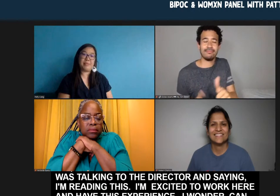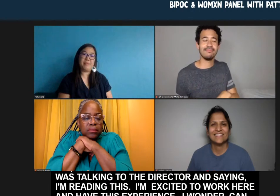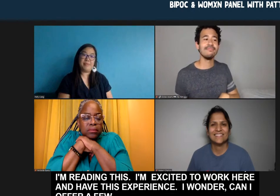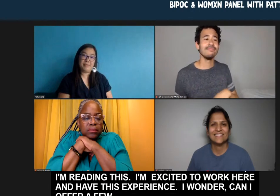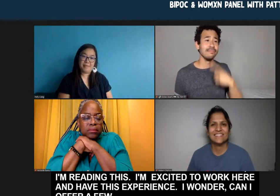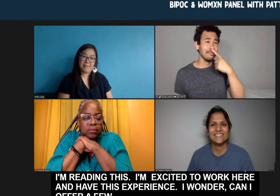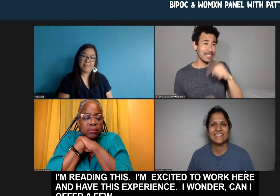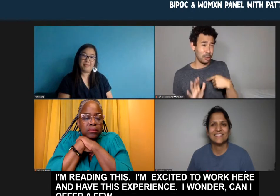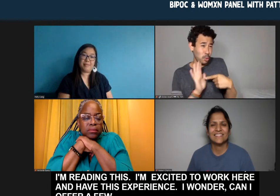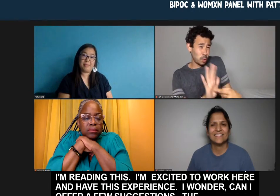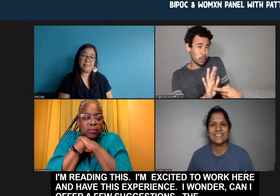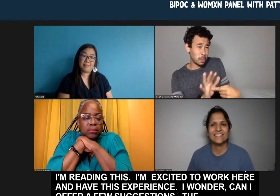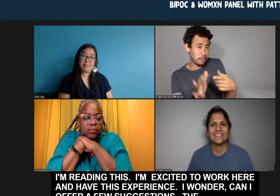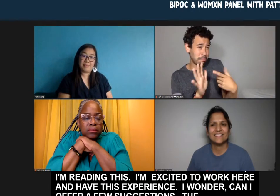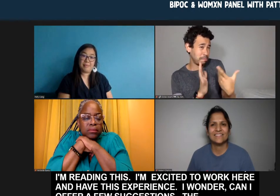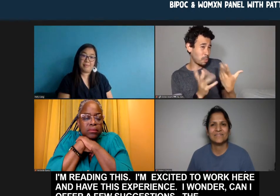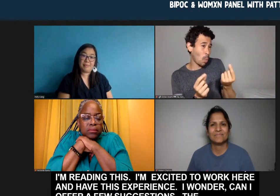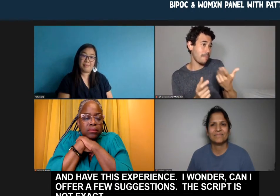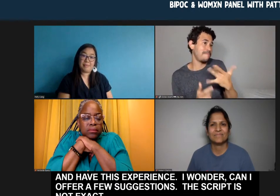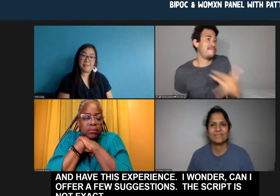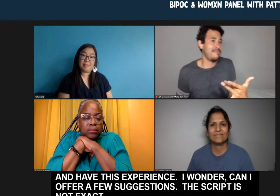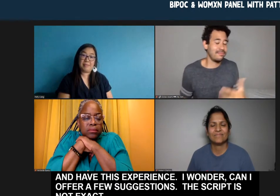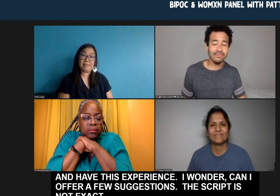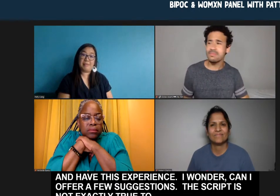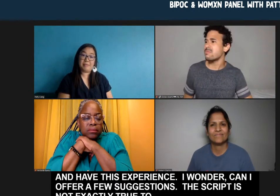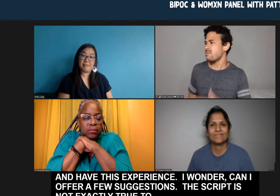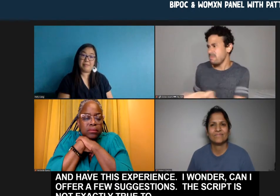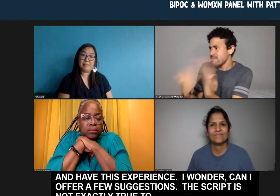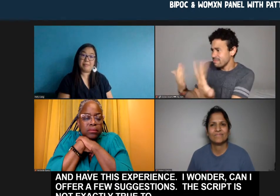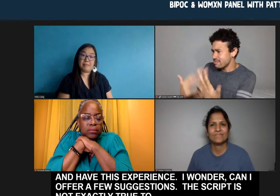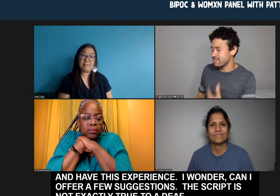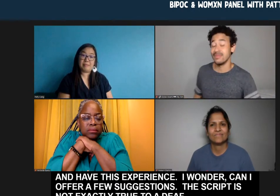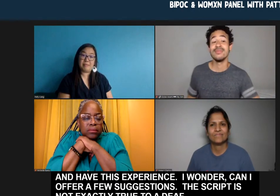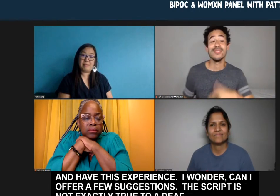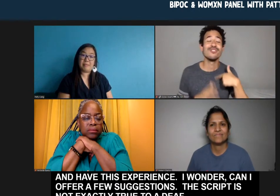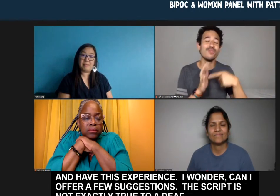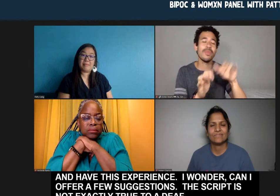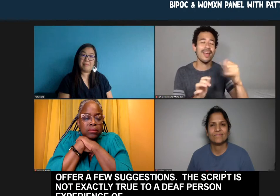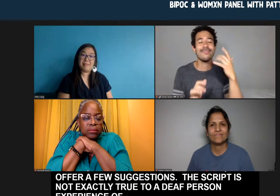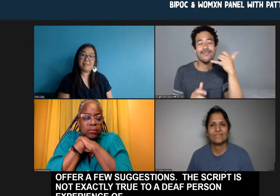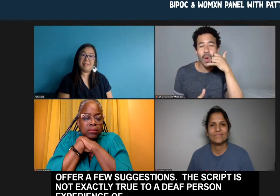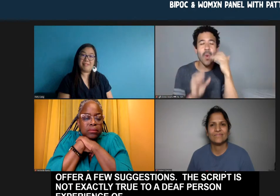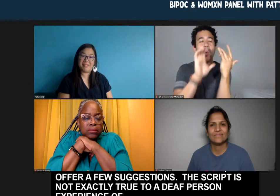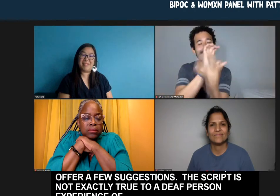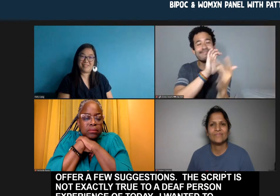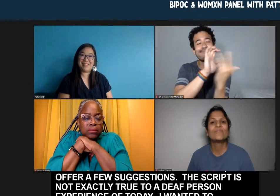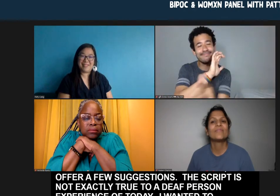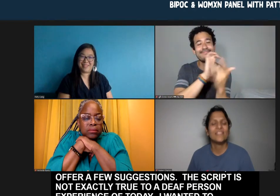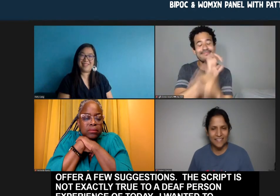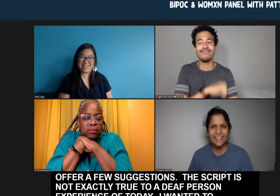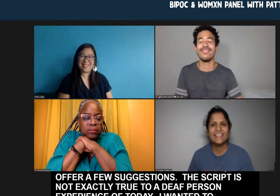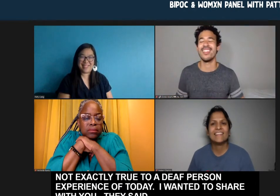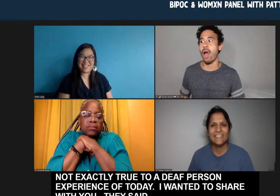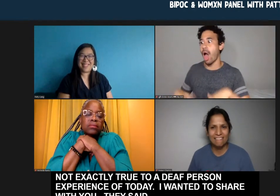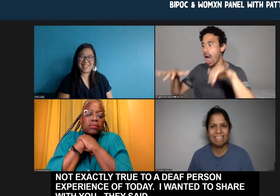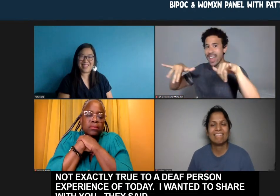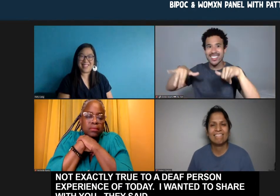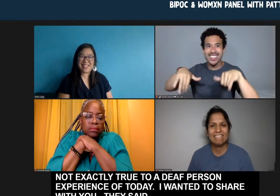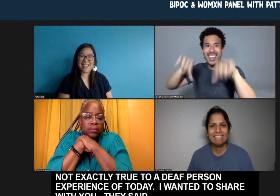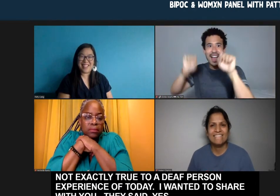deaf person experience of today. So I just wanted to share with you. And they said, yes, go ahead. So I used my phone and I